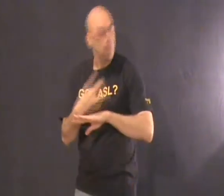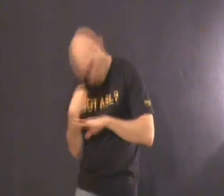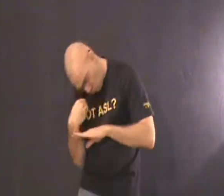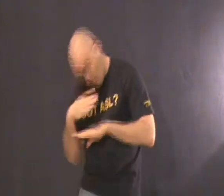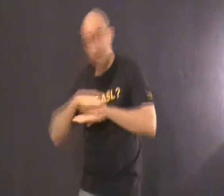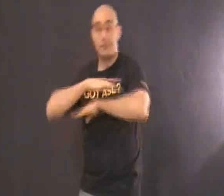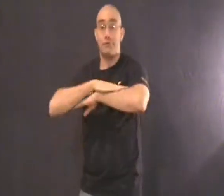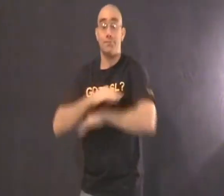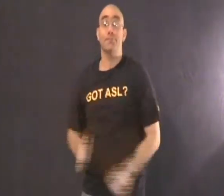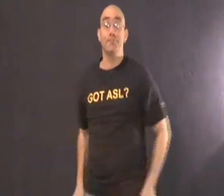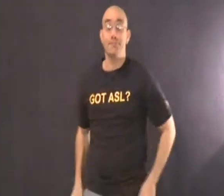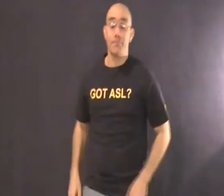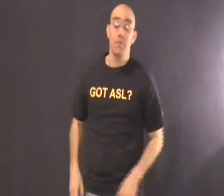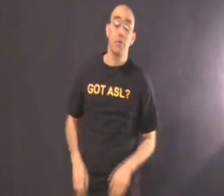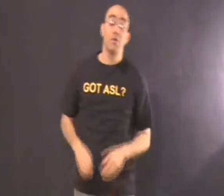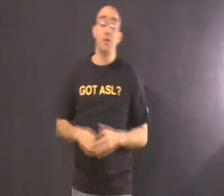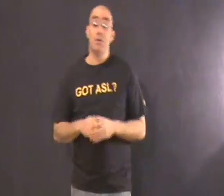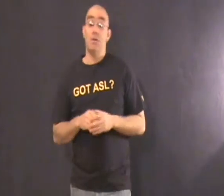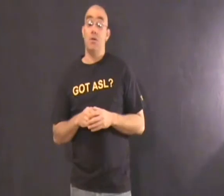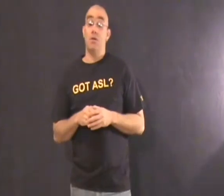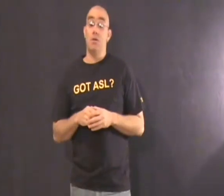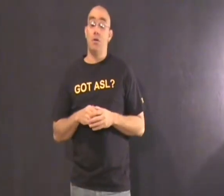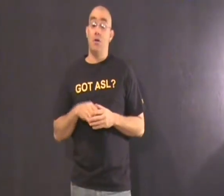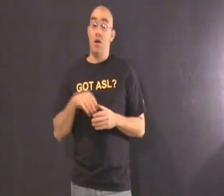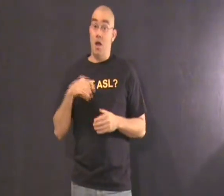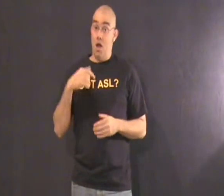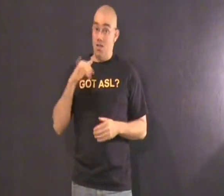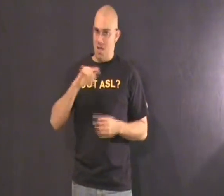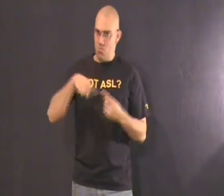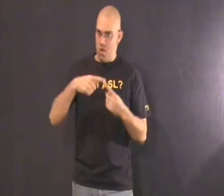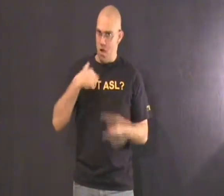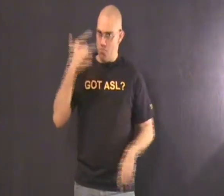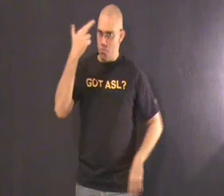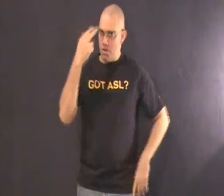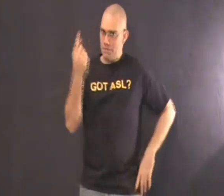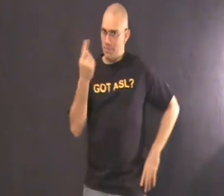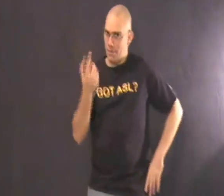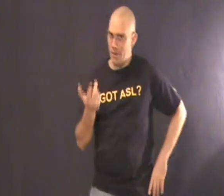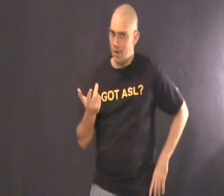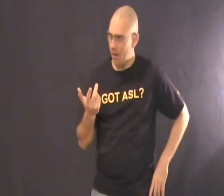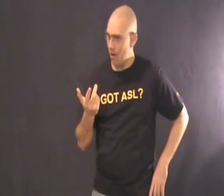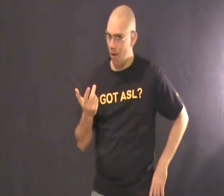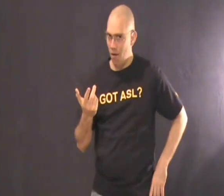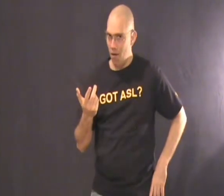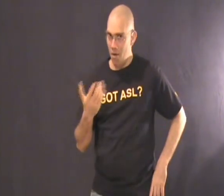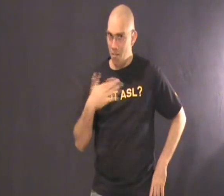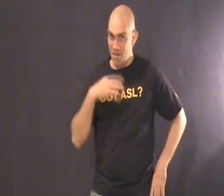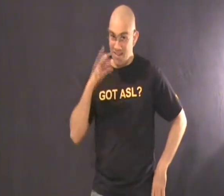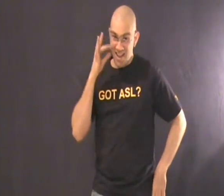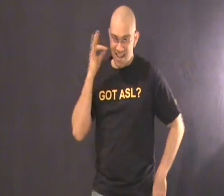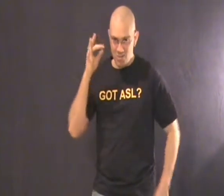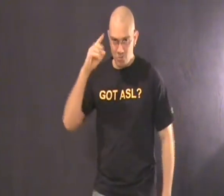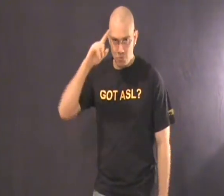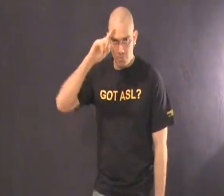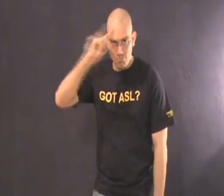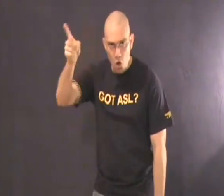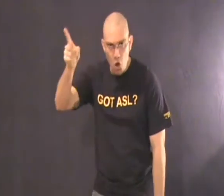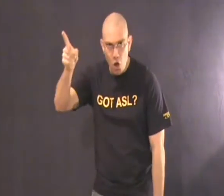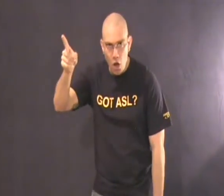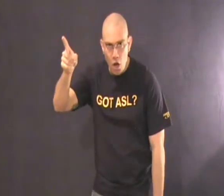like, "Yeah, I'm watching you." Lay down and went to sleep right there. And that's when I realized something. My